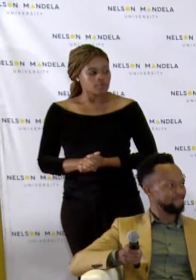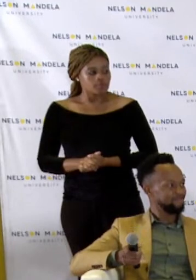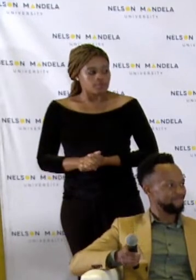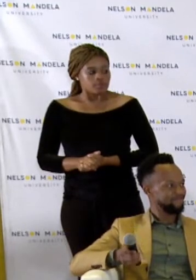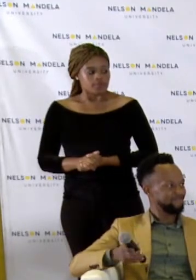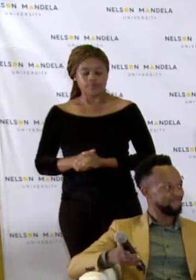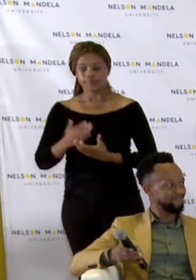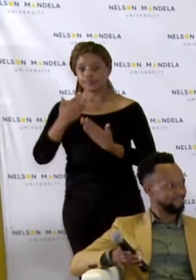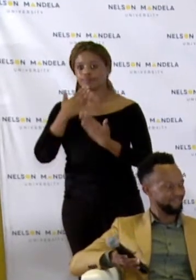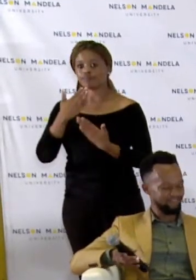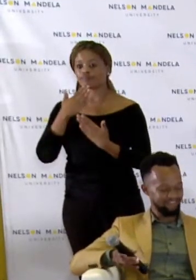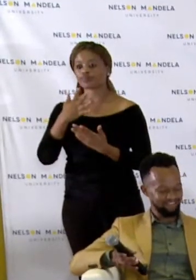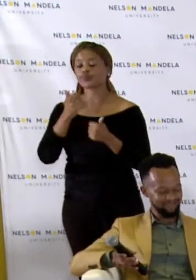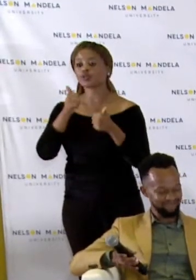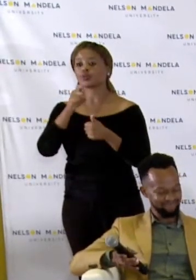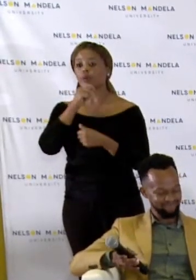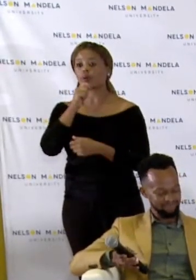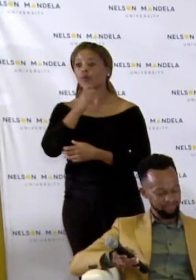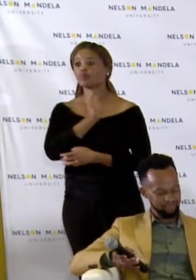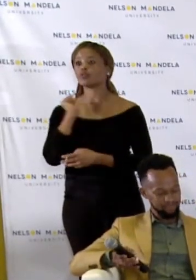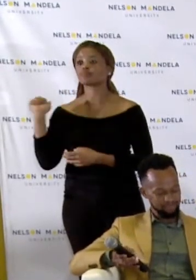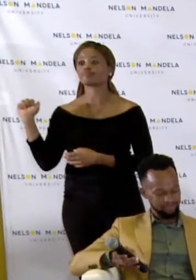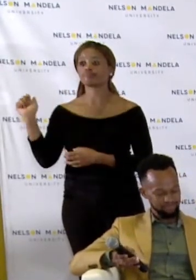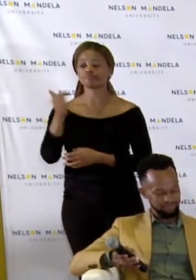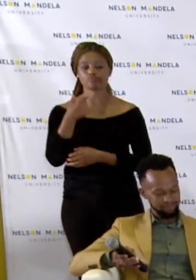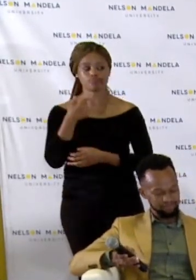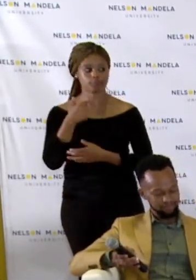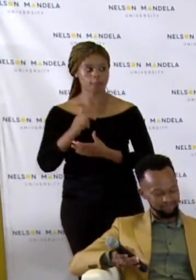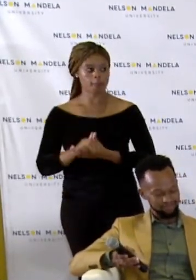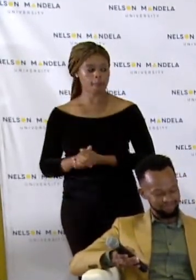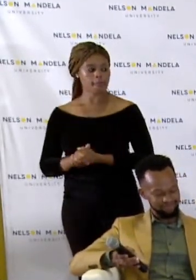Thank you for that. Good morning, everyone. Molweni.